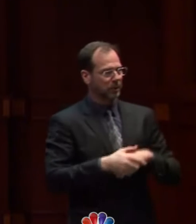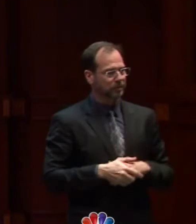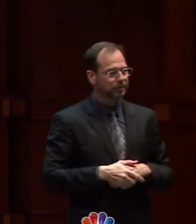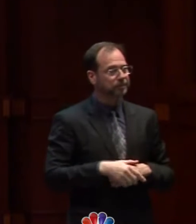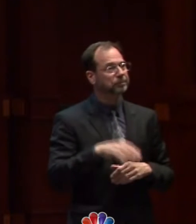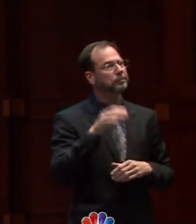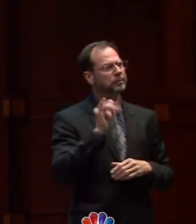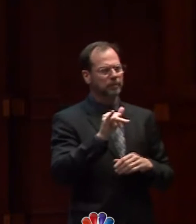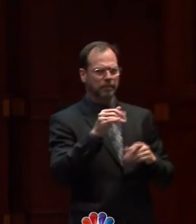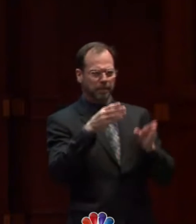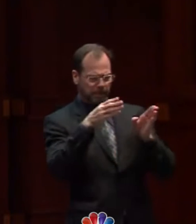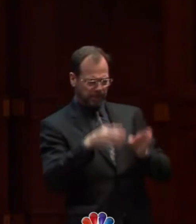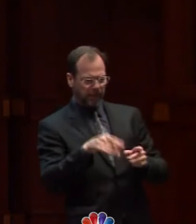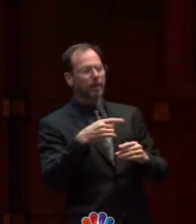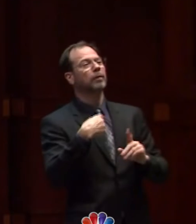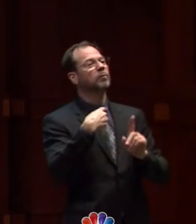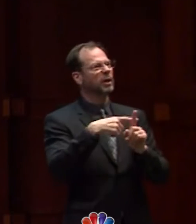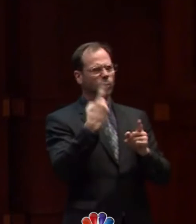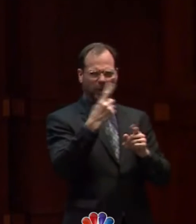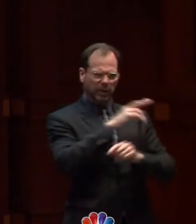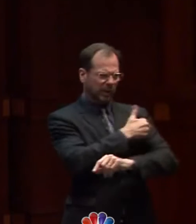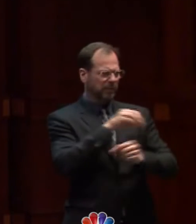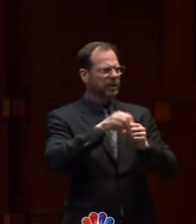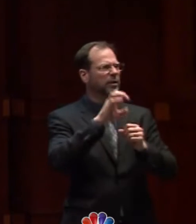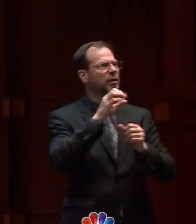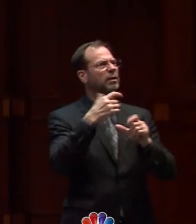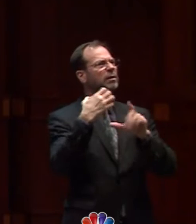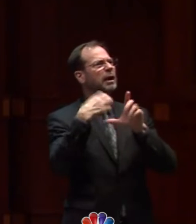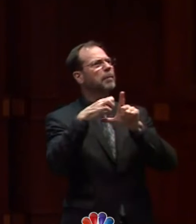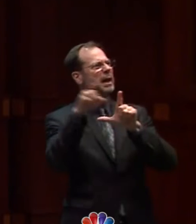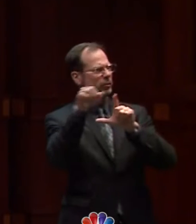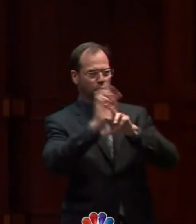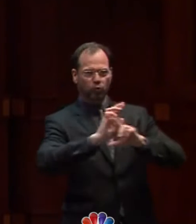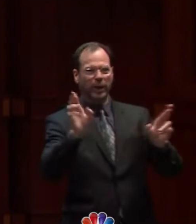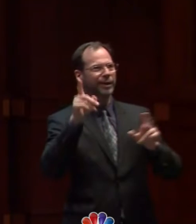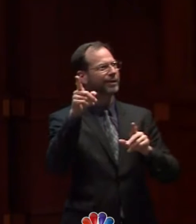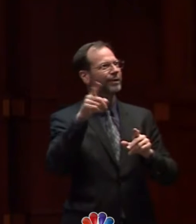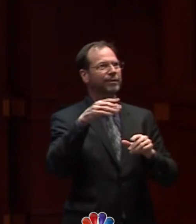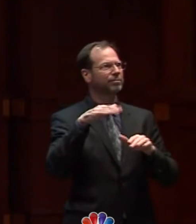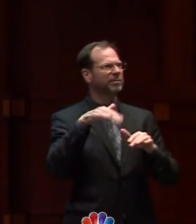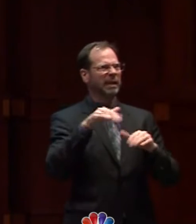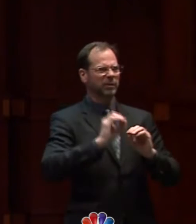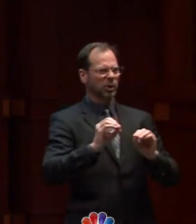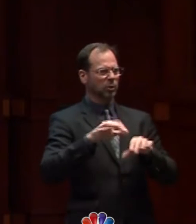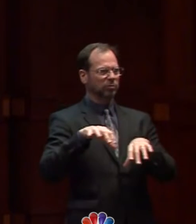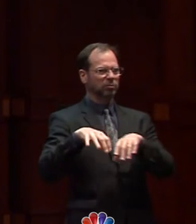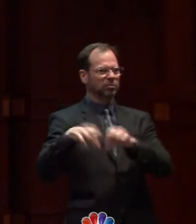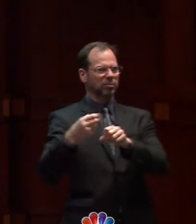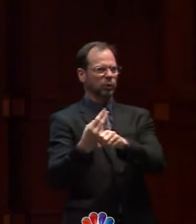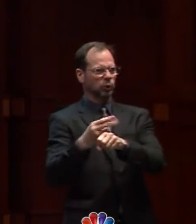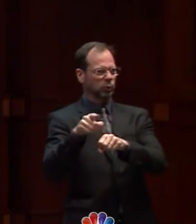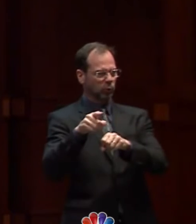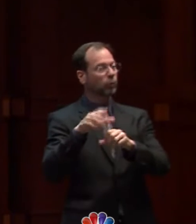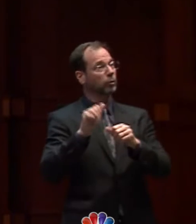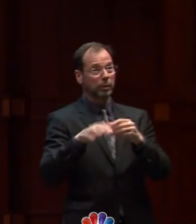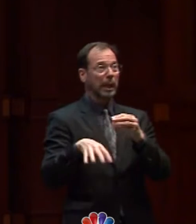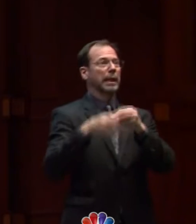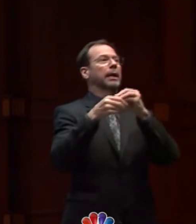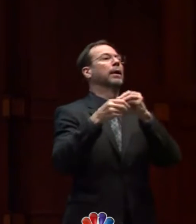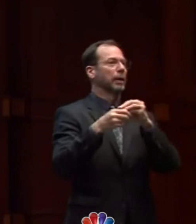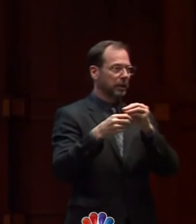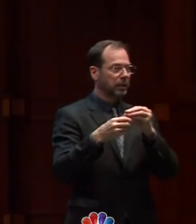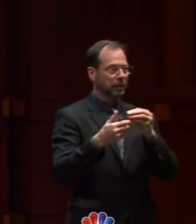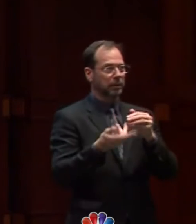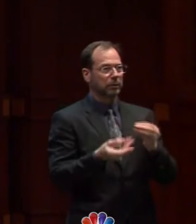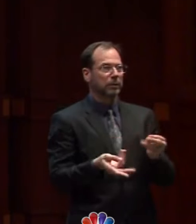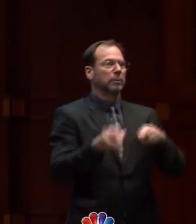right there, and then there's a whole hospital up in El Paso that's ready to go, that's not occupied yet, that could add a substantial number